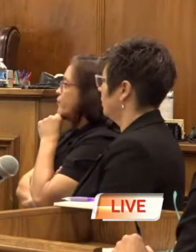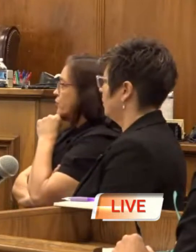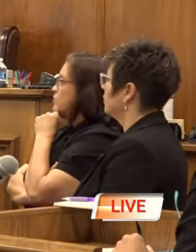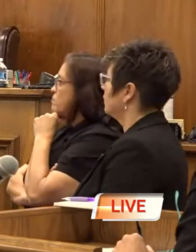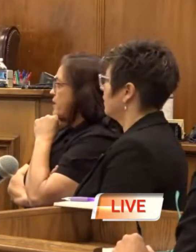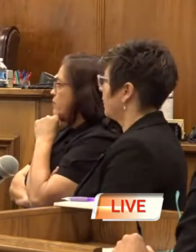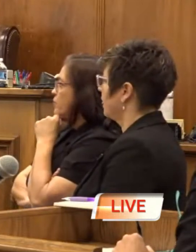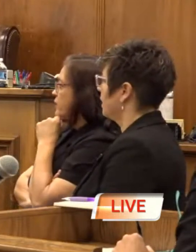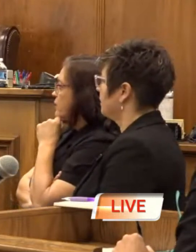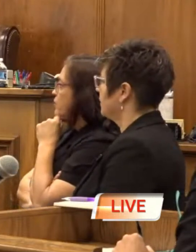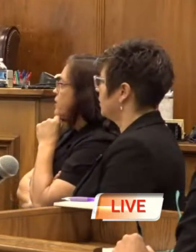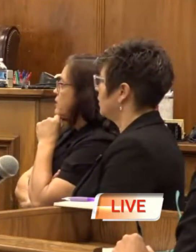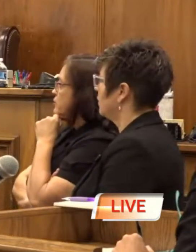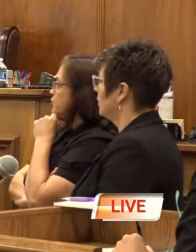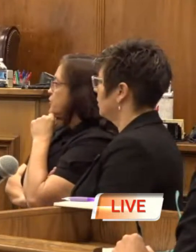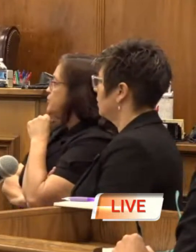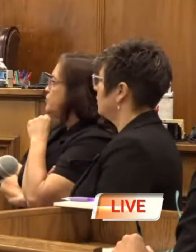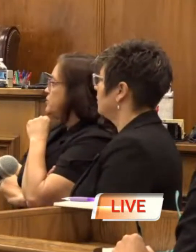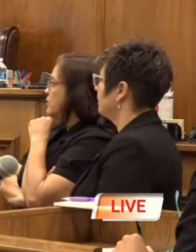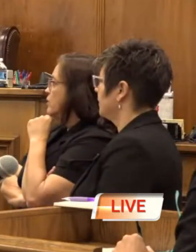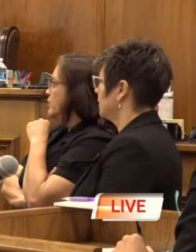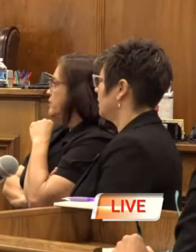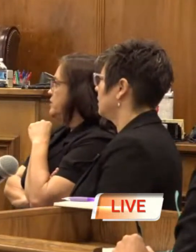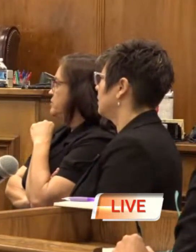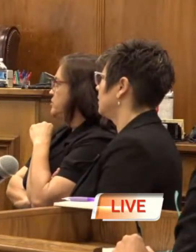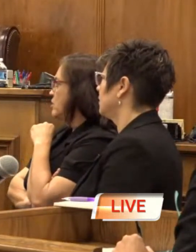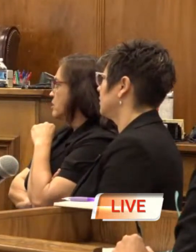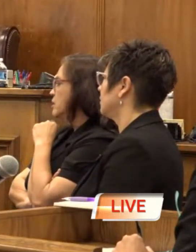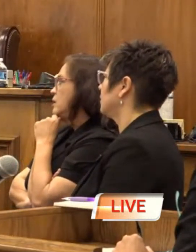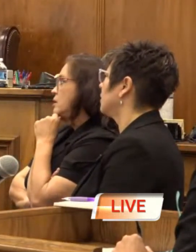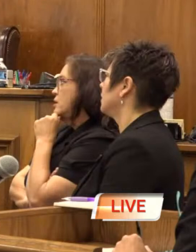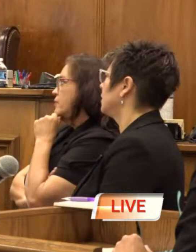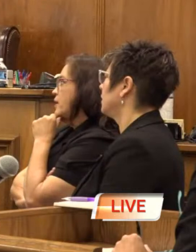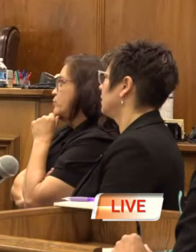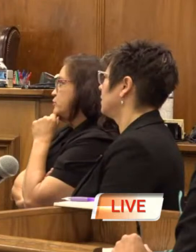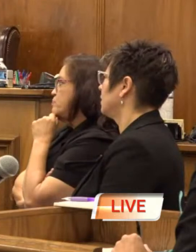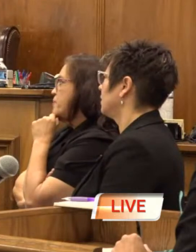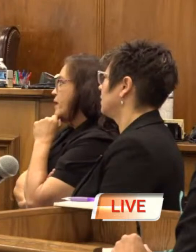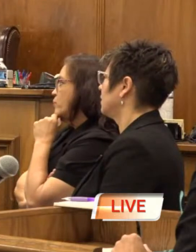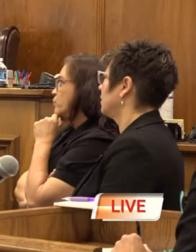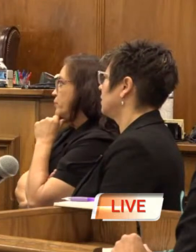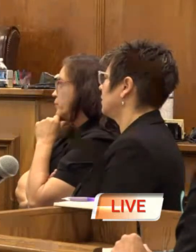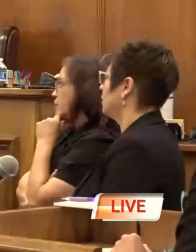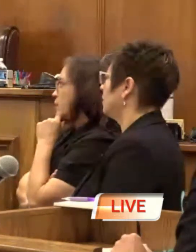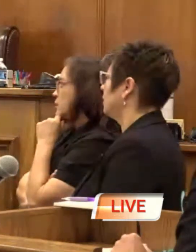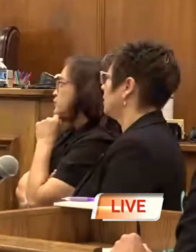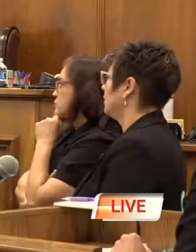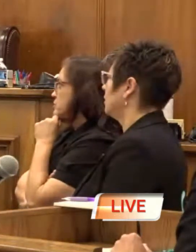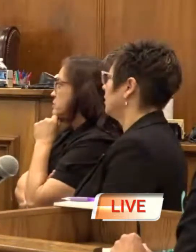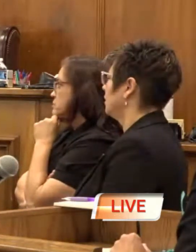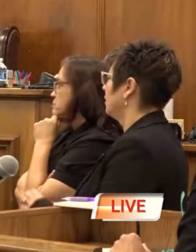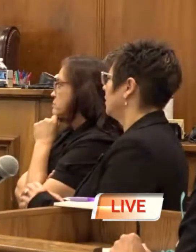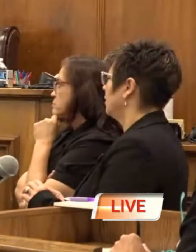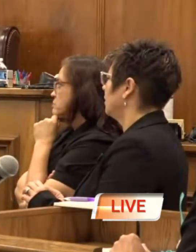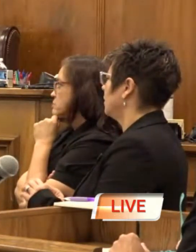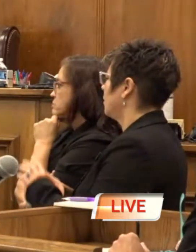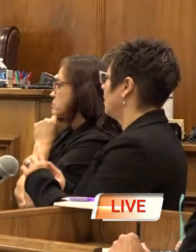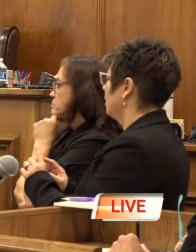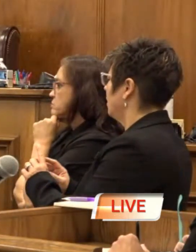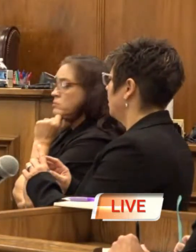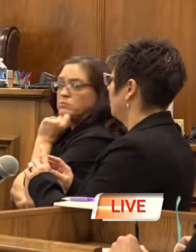When I first met Rico, he introduced me to her and his daughter. That was back when we were in college.